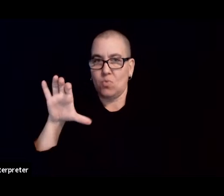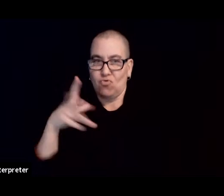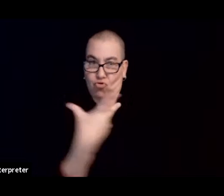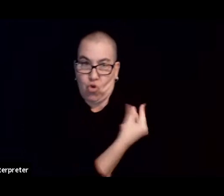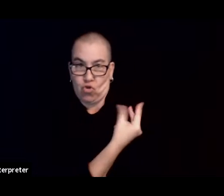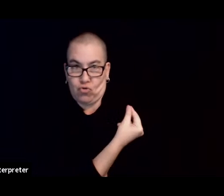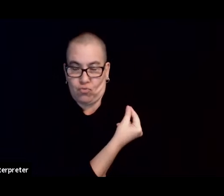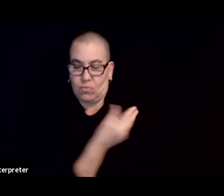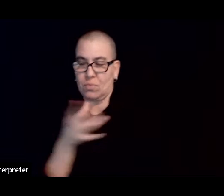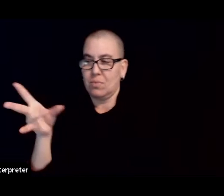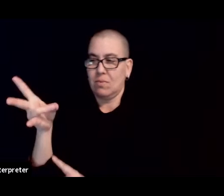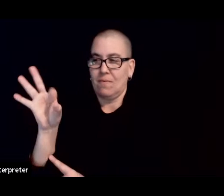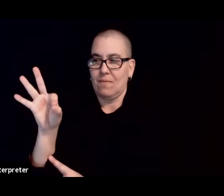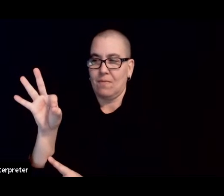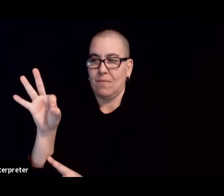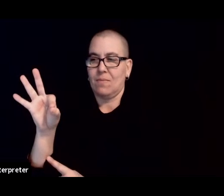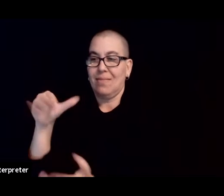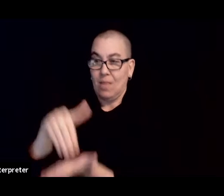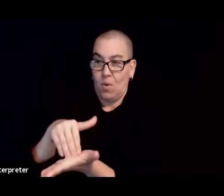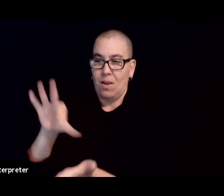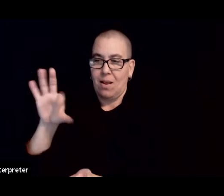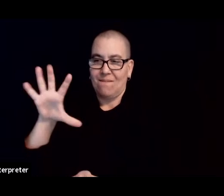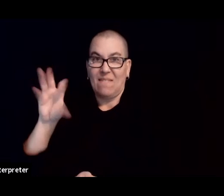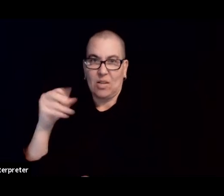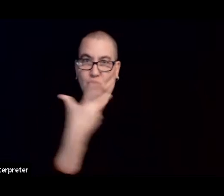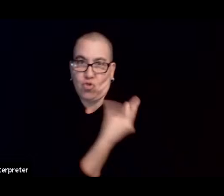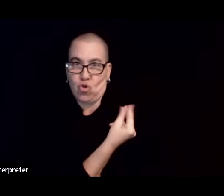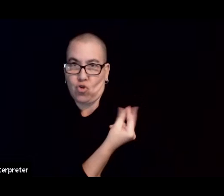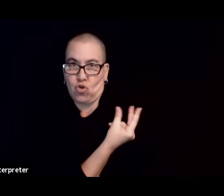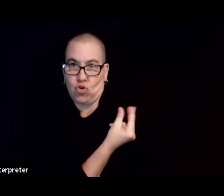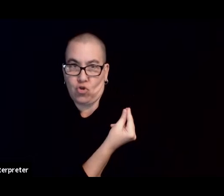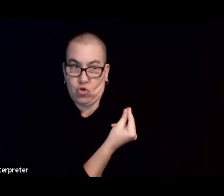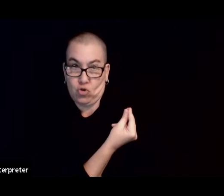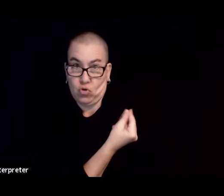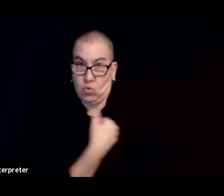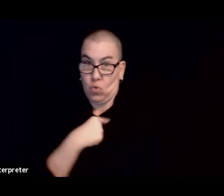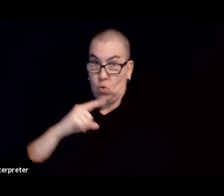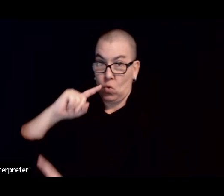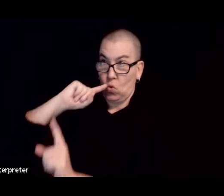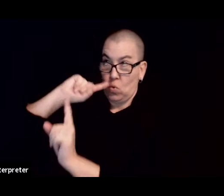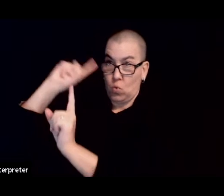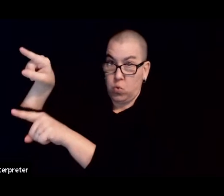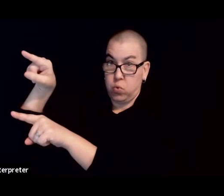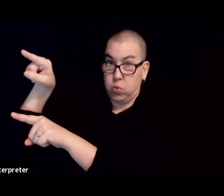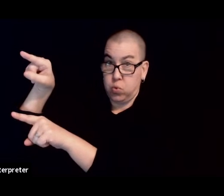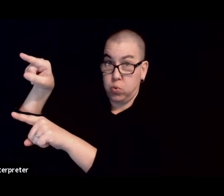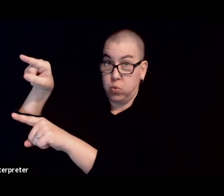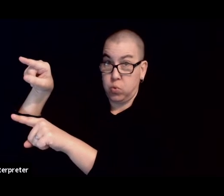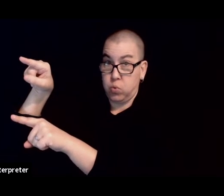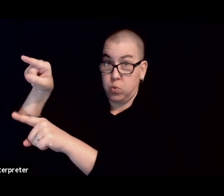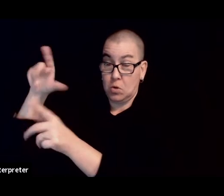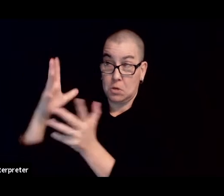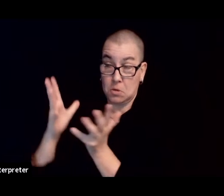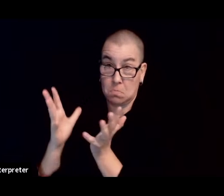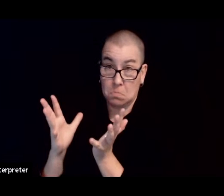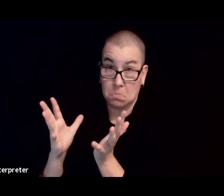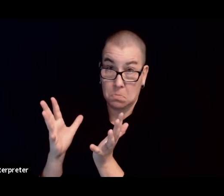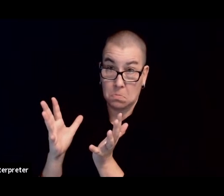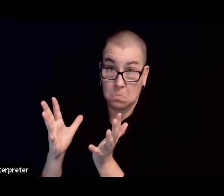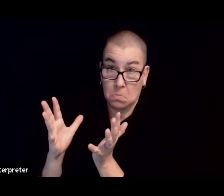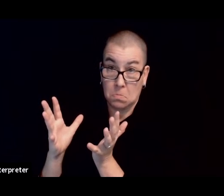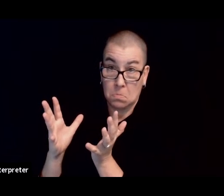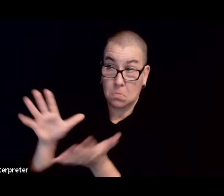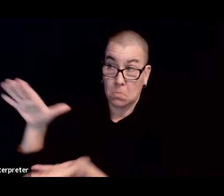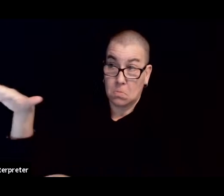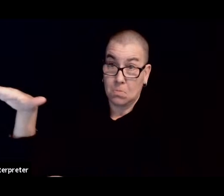expecting? That's based on some of the projections that we received. The bottom line is that we're receiving close